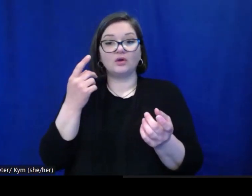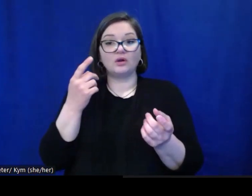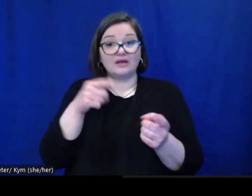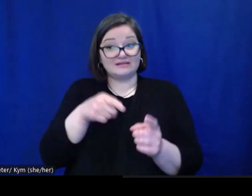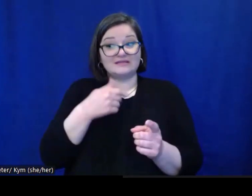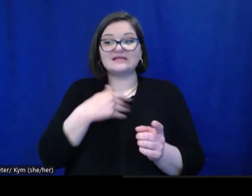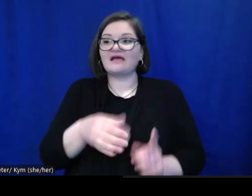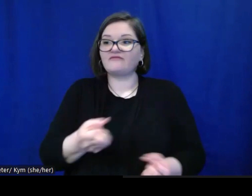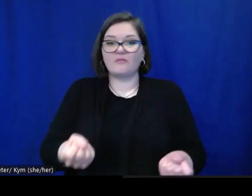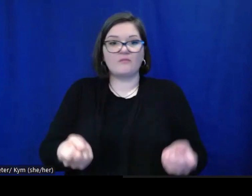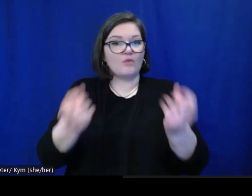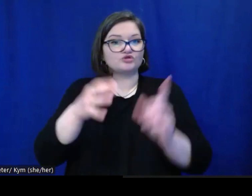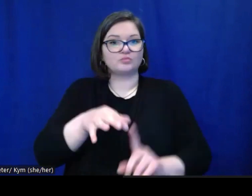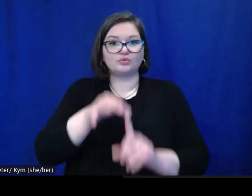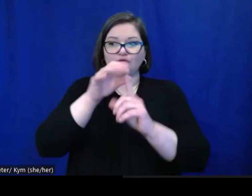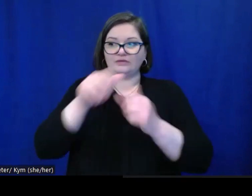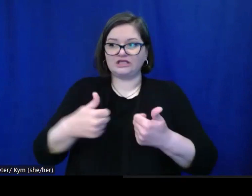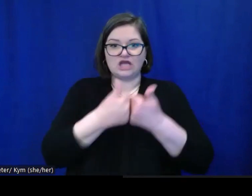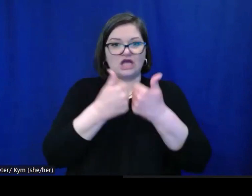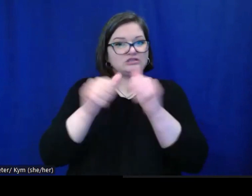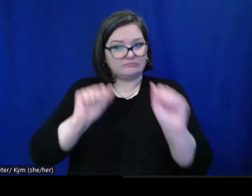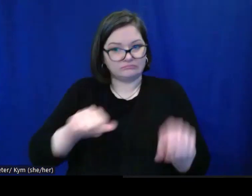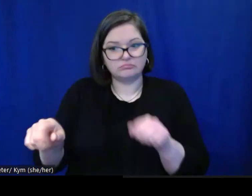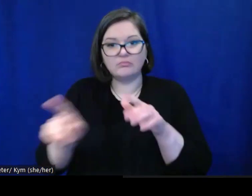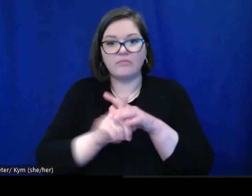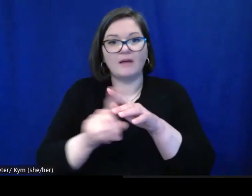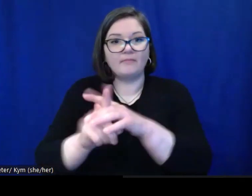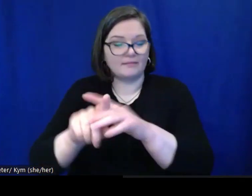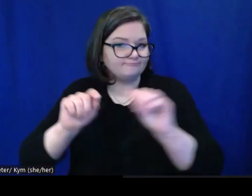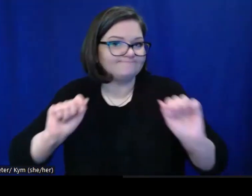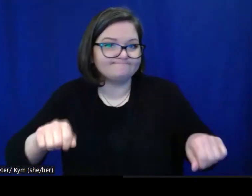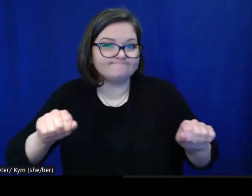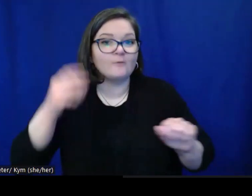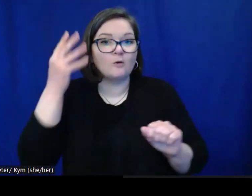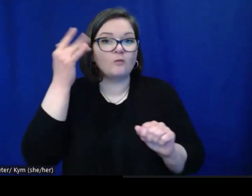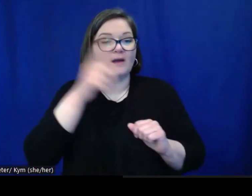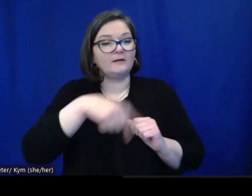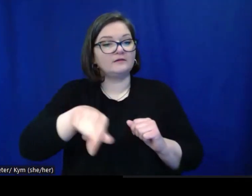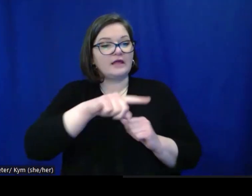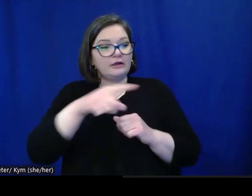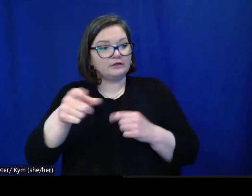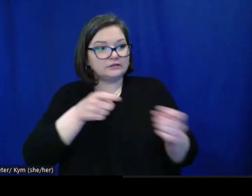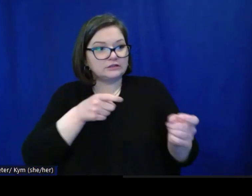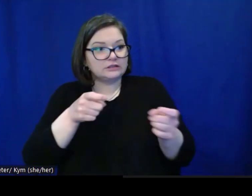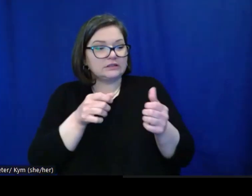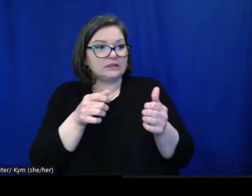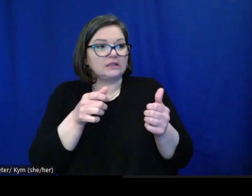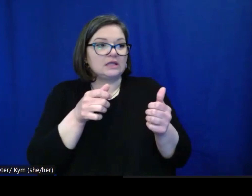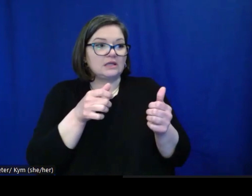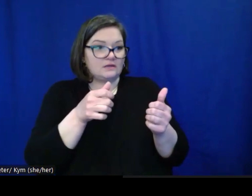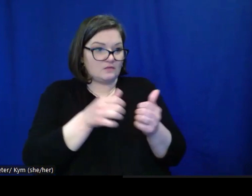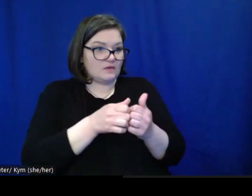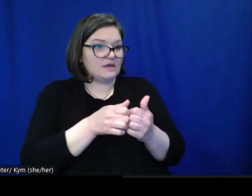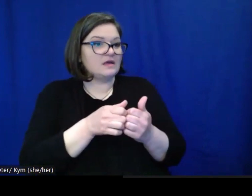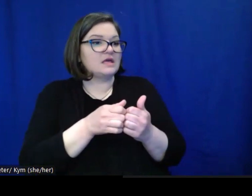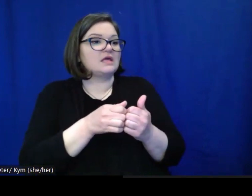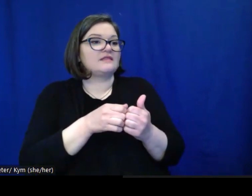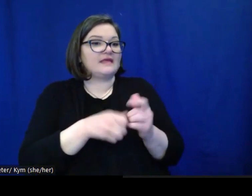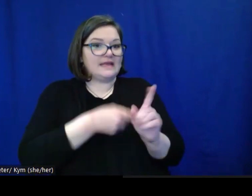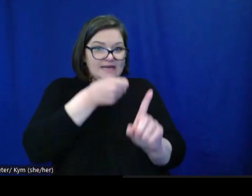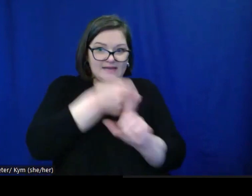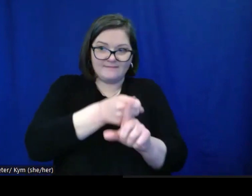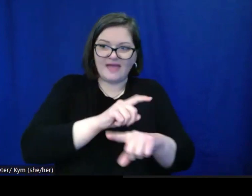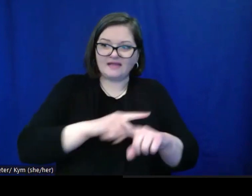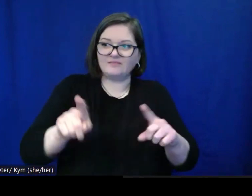unique challenges that can arise because they're dealing with being impacted on two different fronts.